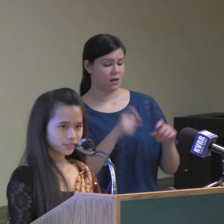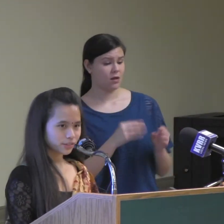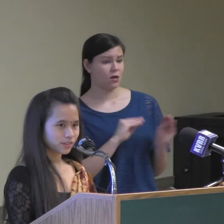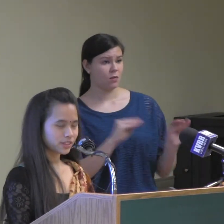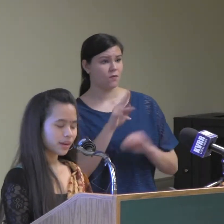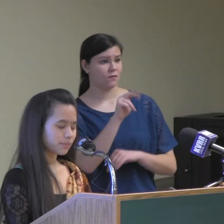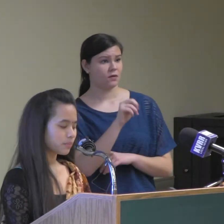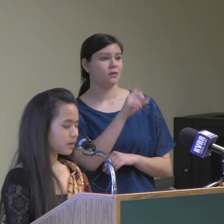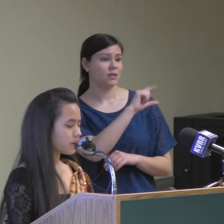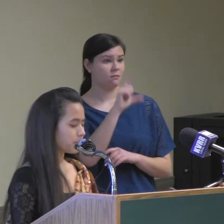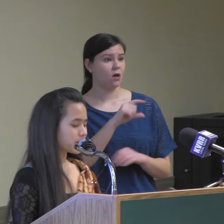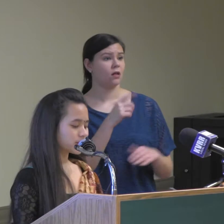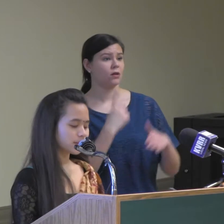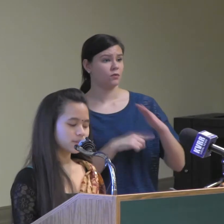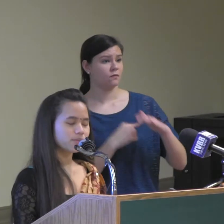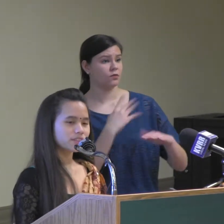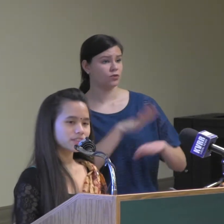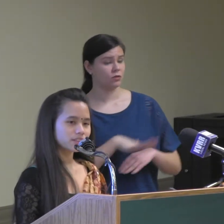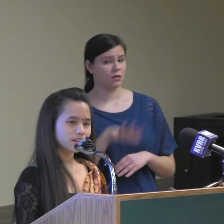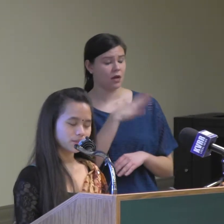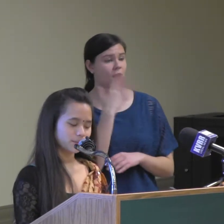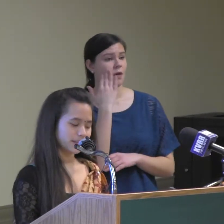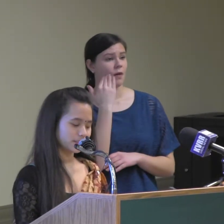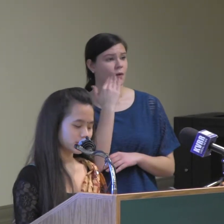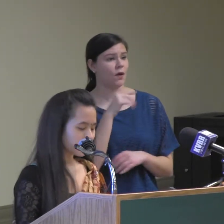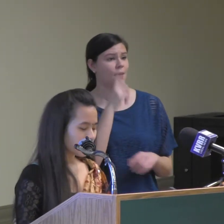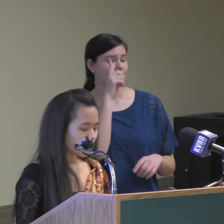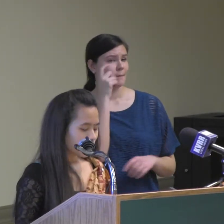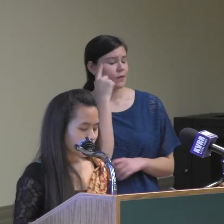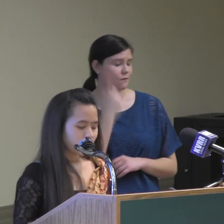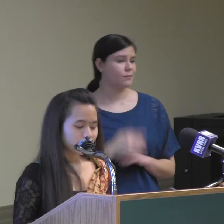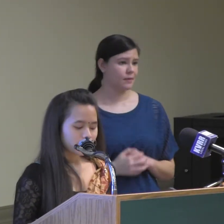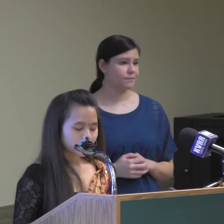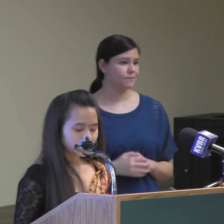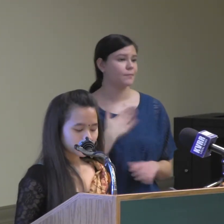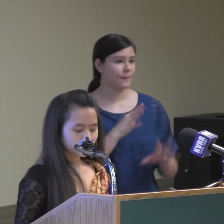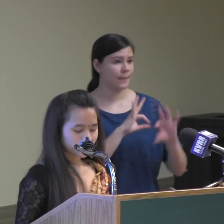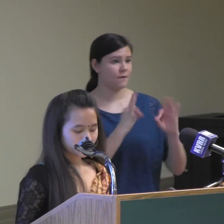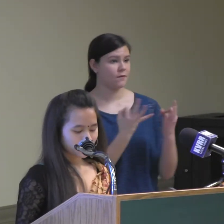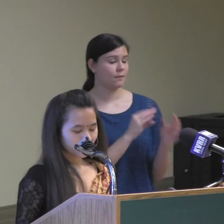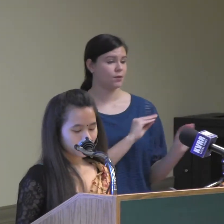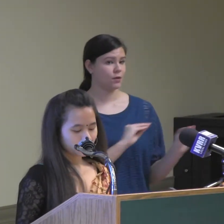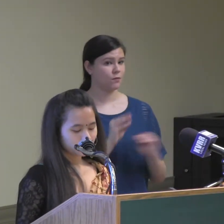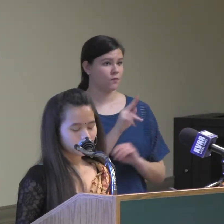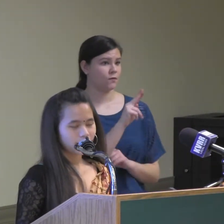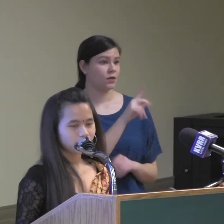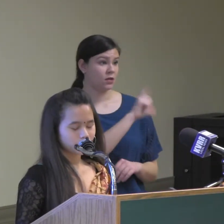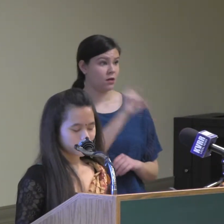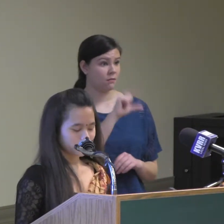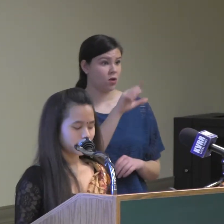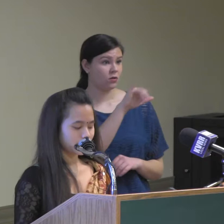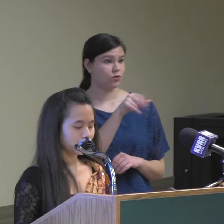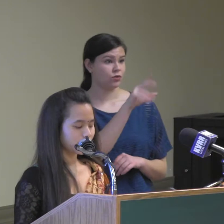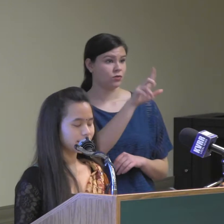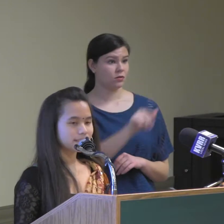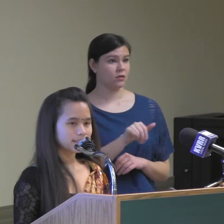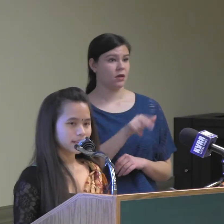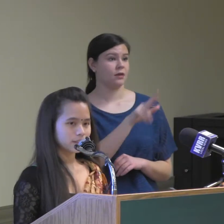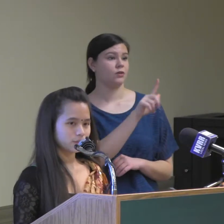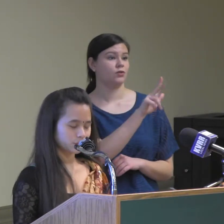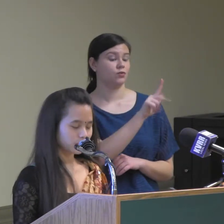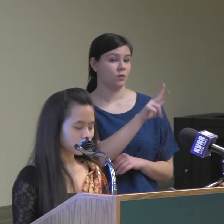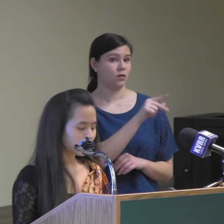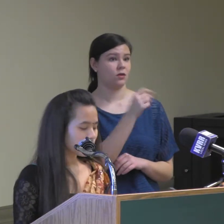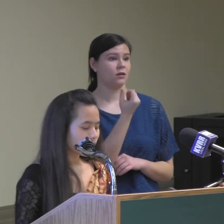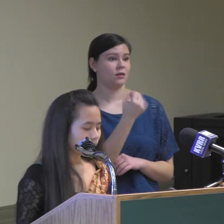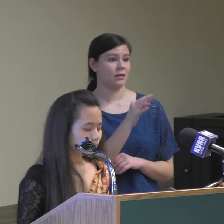Nepali refugee camp because of the Bhutanese government. My family moved to Nepal on July